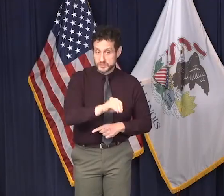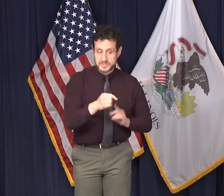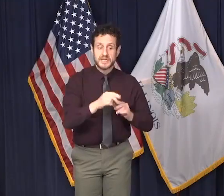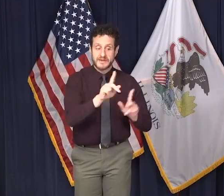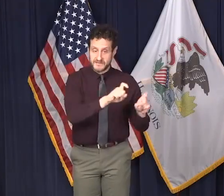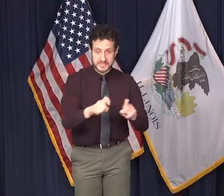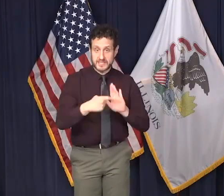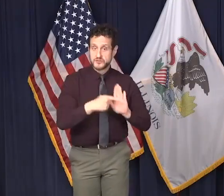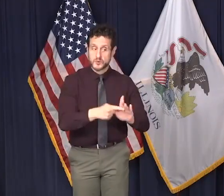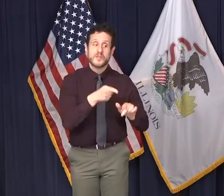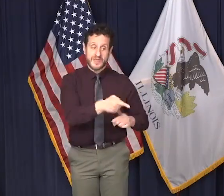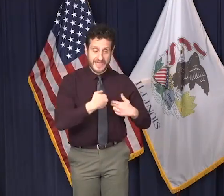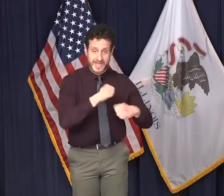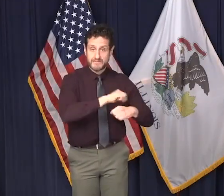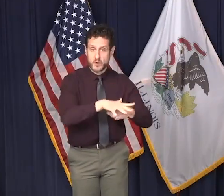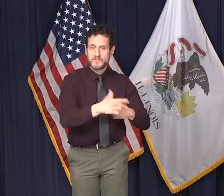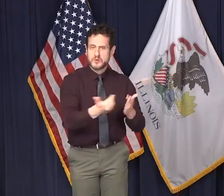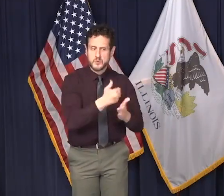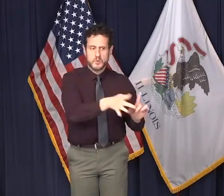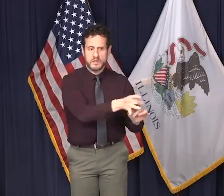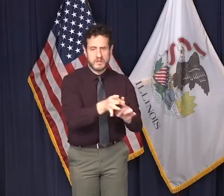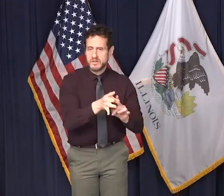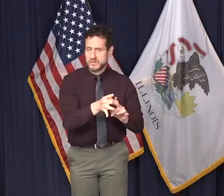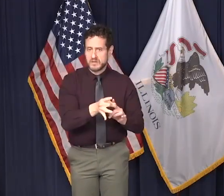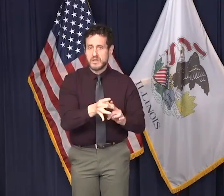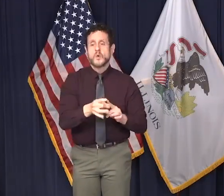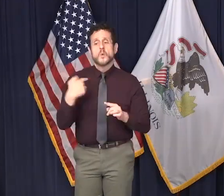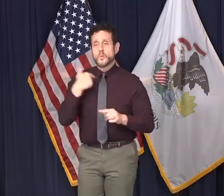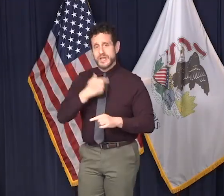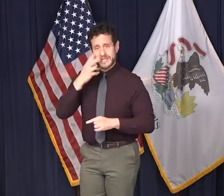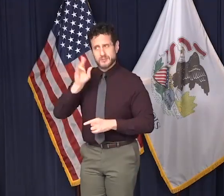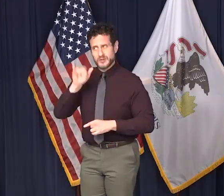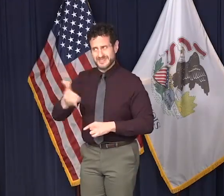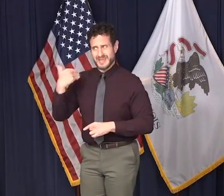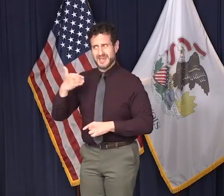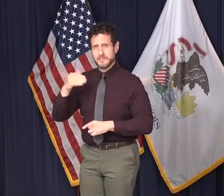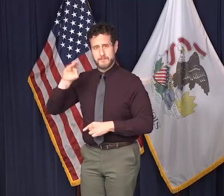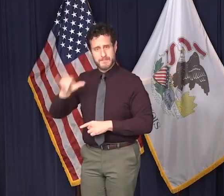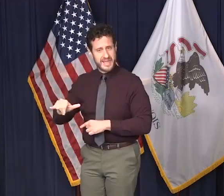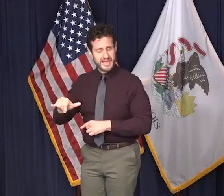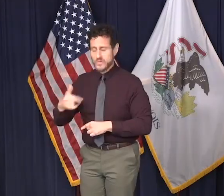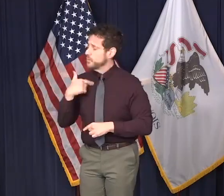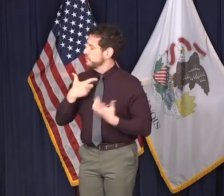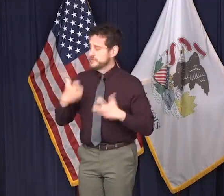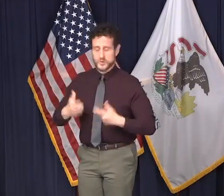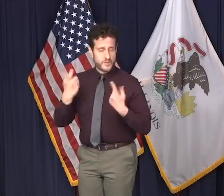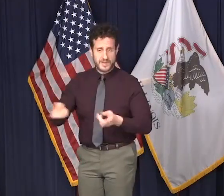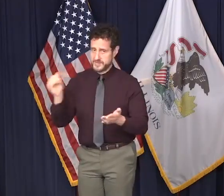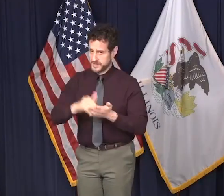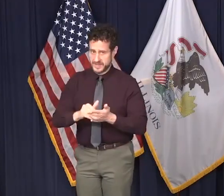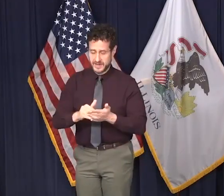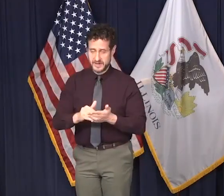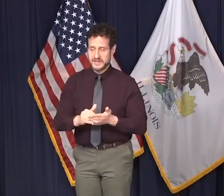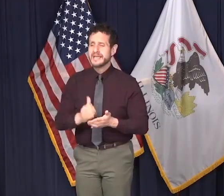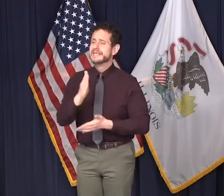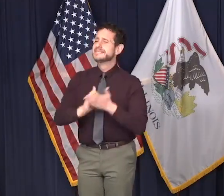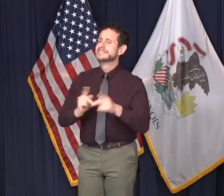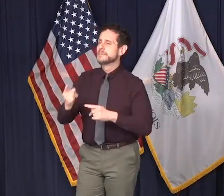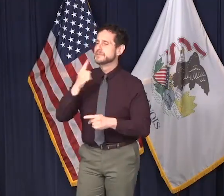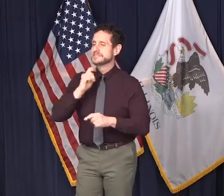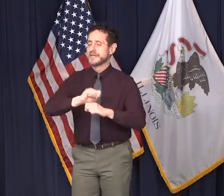We've been there. Let's not let that happen again. And let me also say to virus